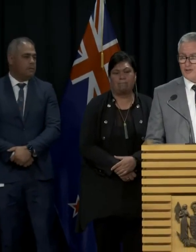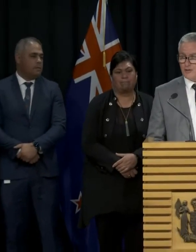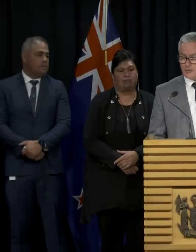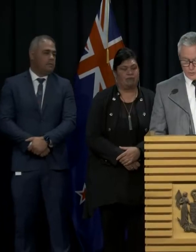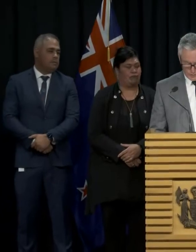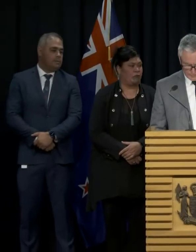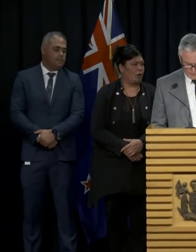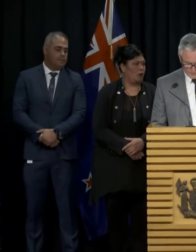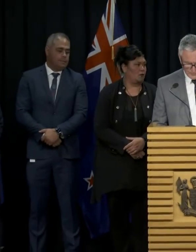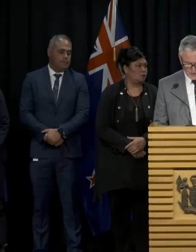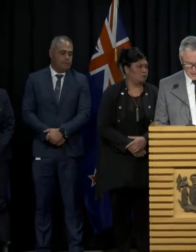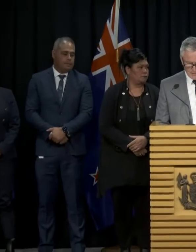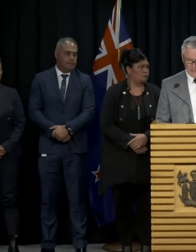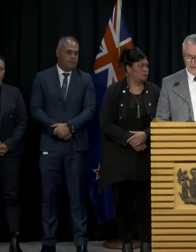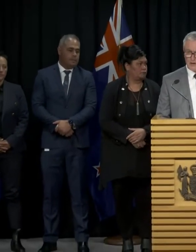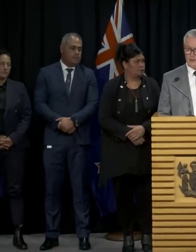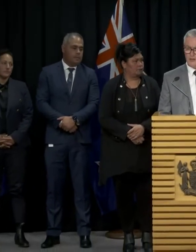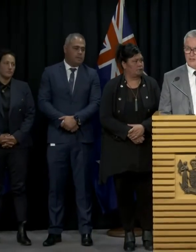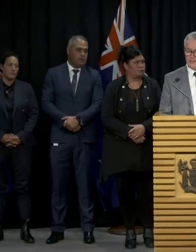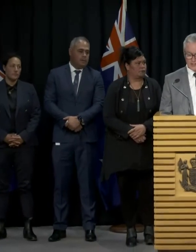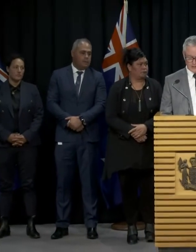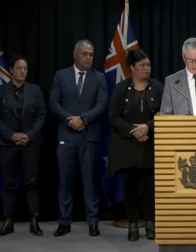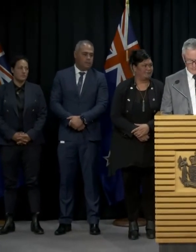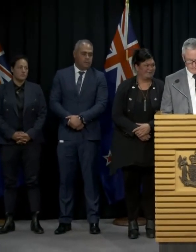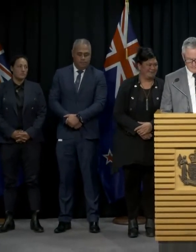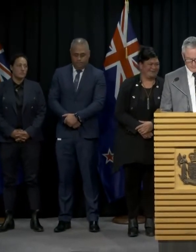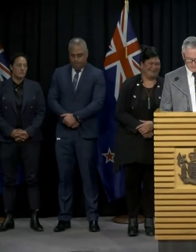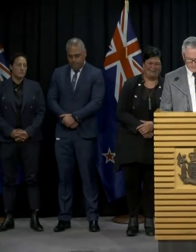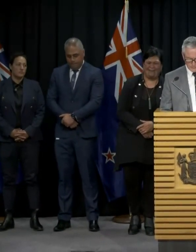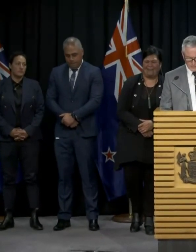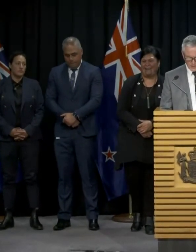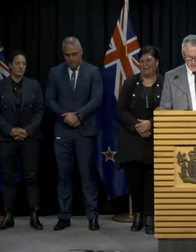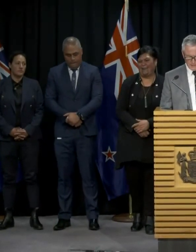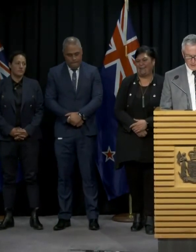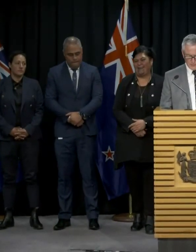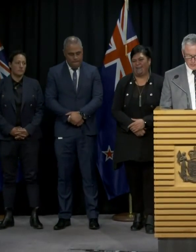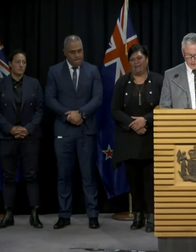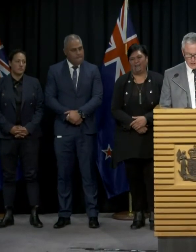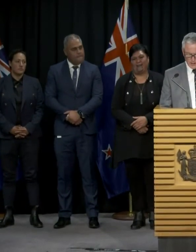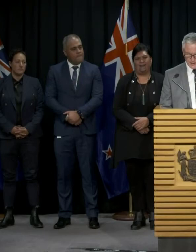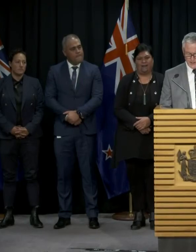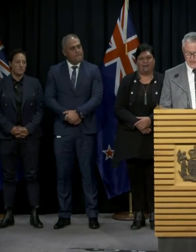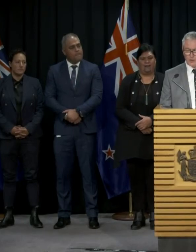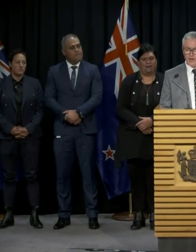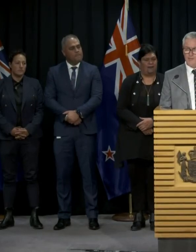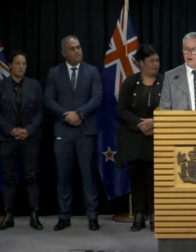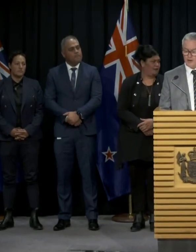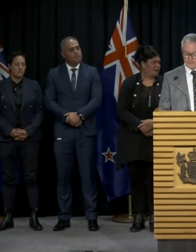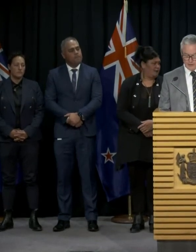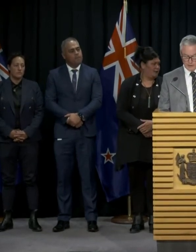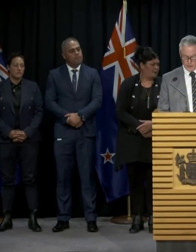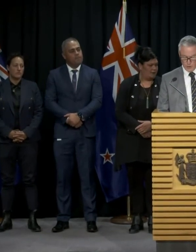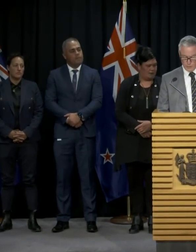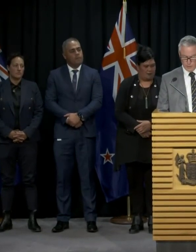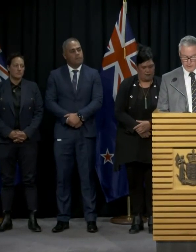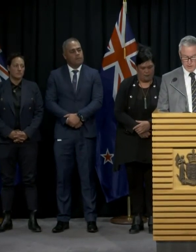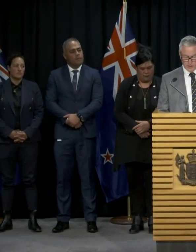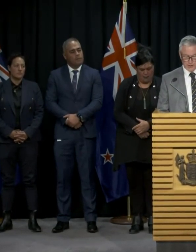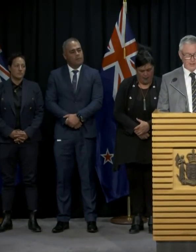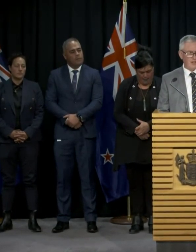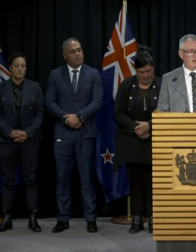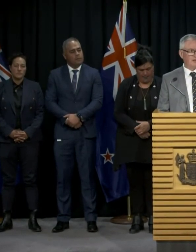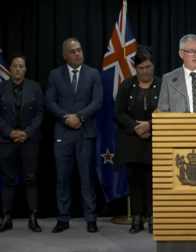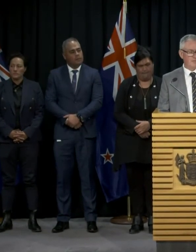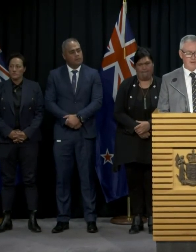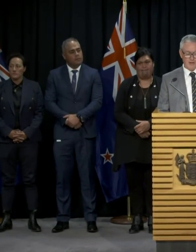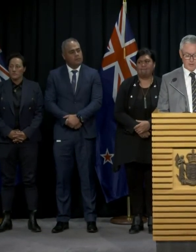Tēnā tātou katoa, ngā mihi whānui kia tātou. First of all, I'd like to thank all our Māori voters who put their